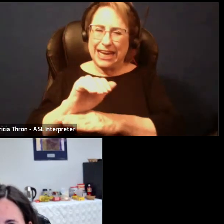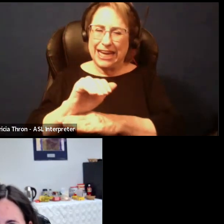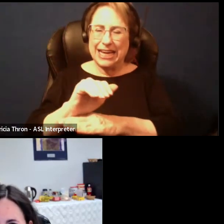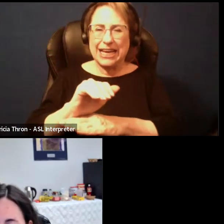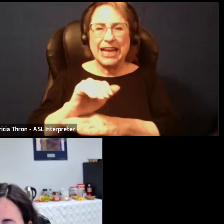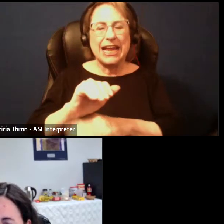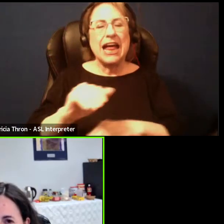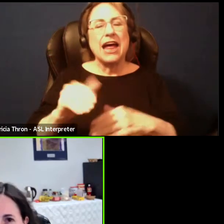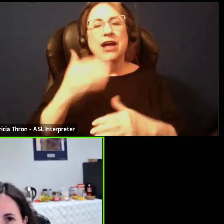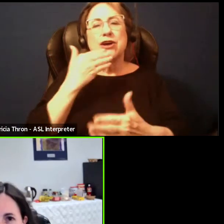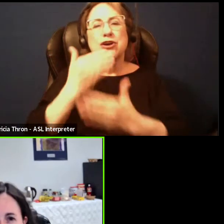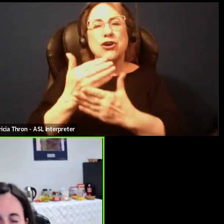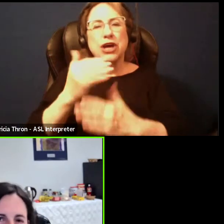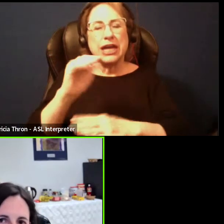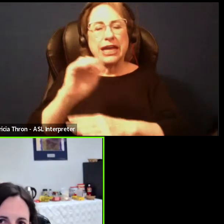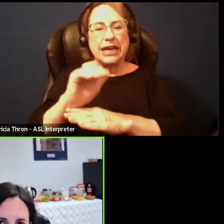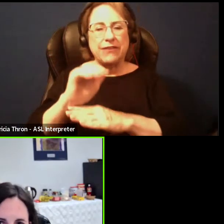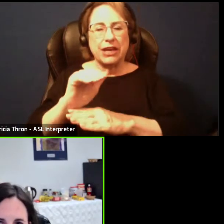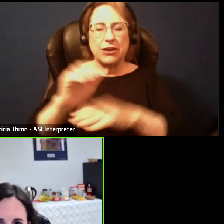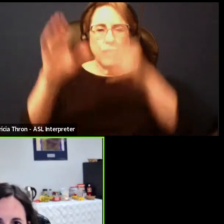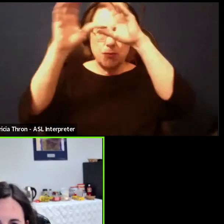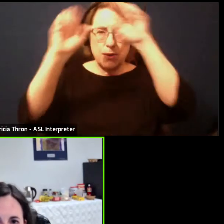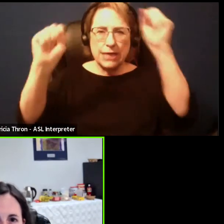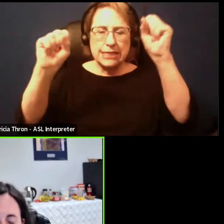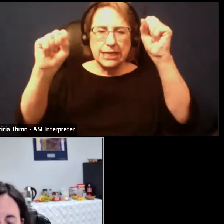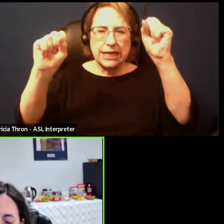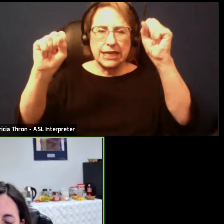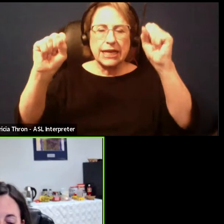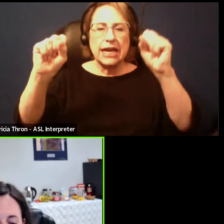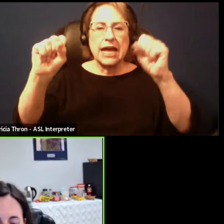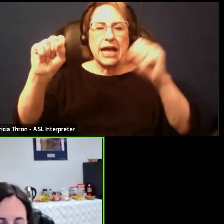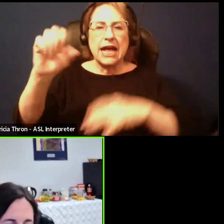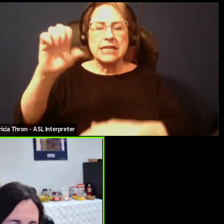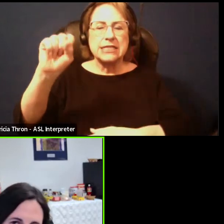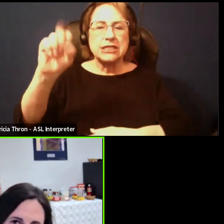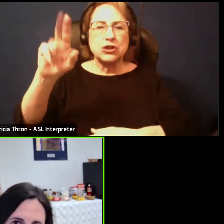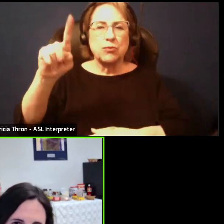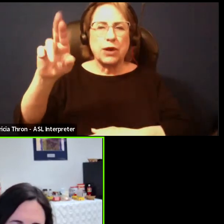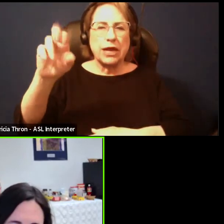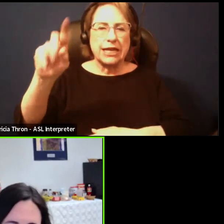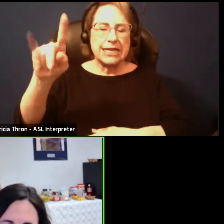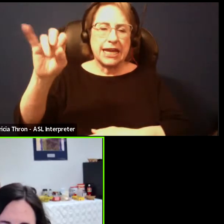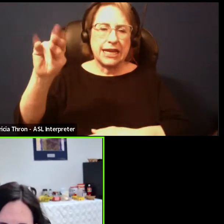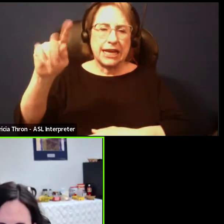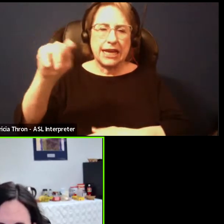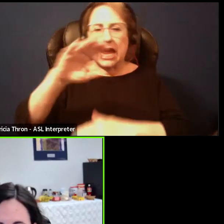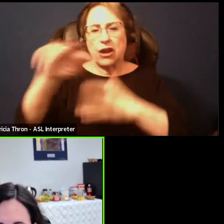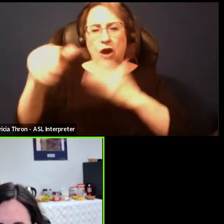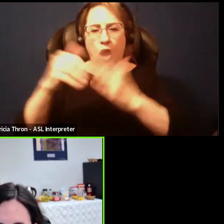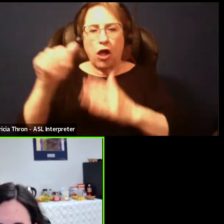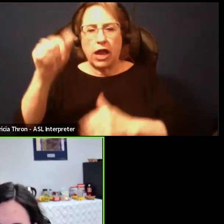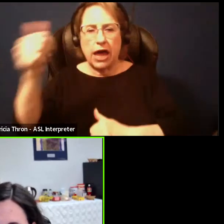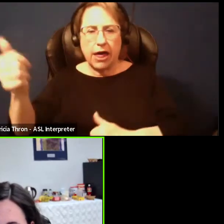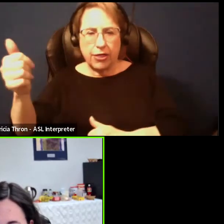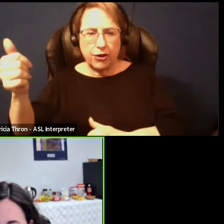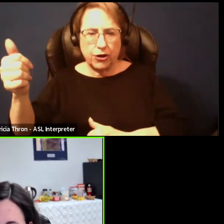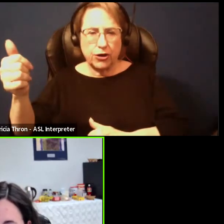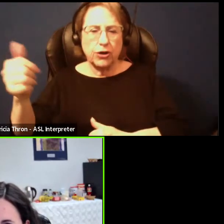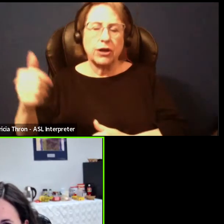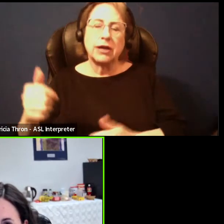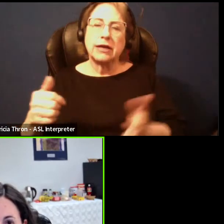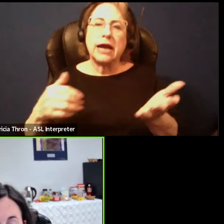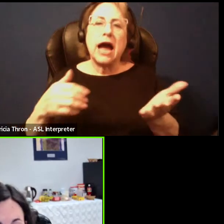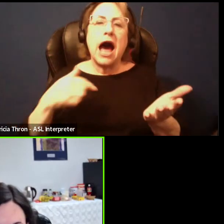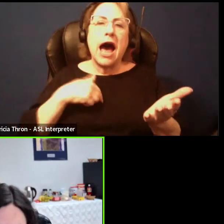Good evening to the president, superintendent, members of the board, and all other attendees. I have a few reports from the adult school. The